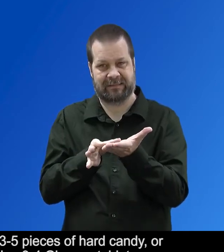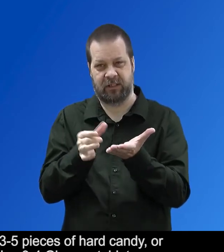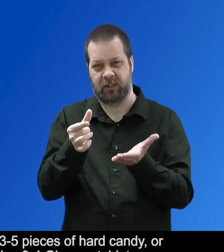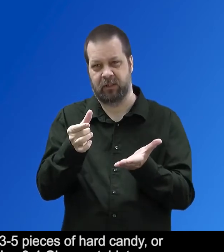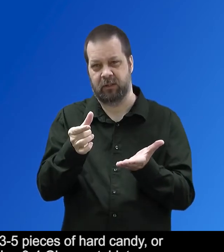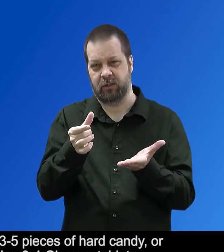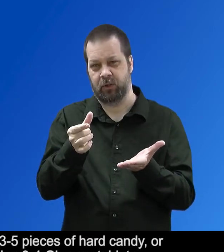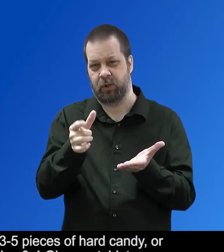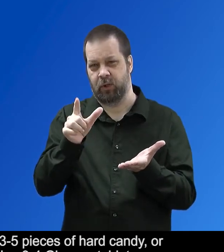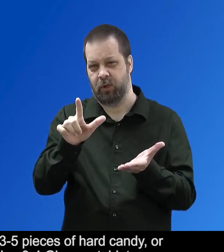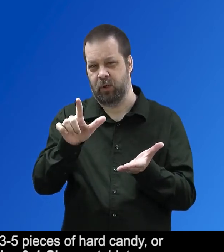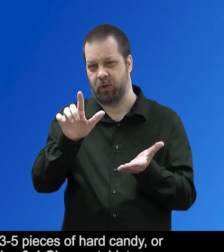tablets.